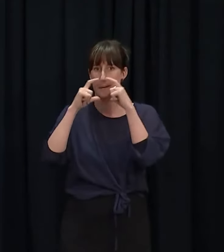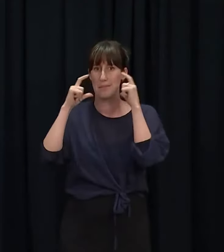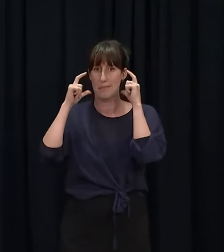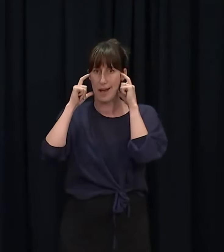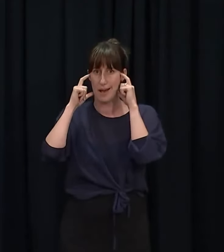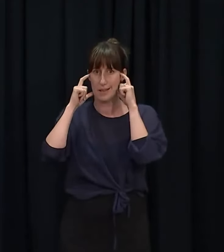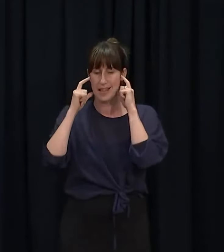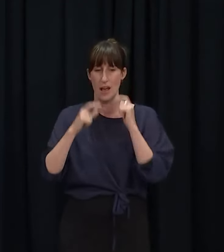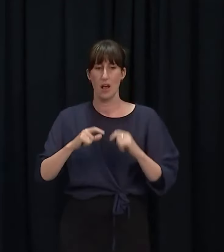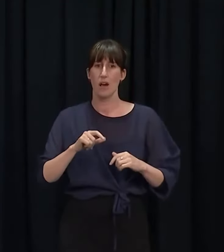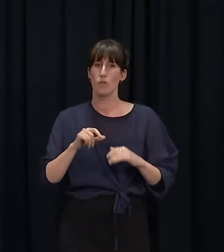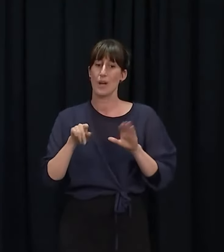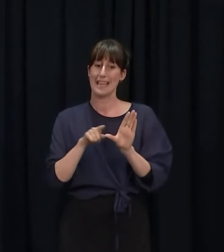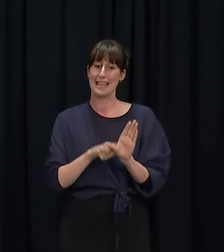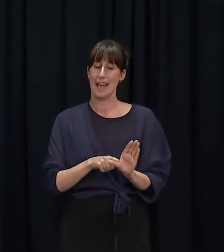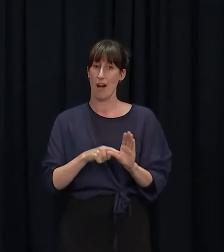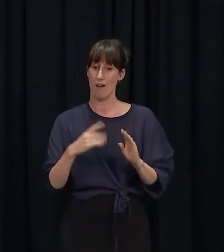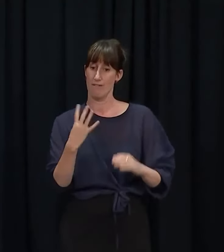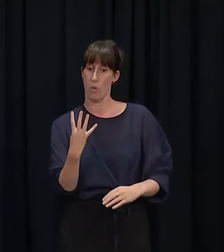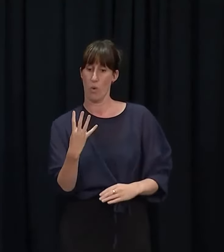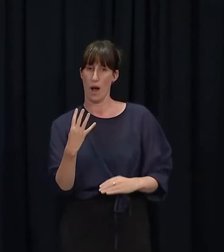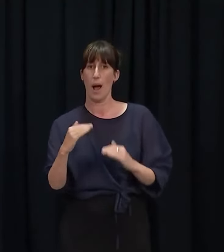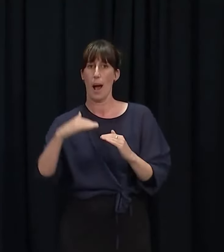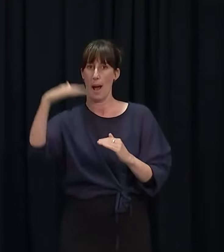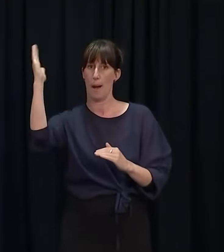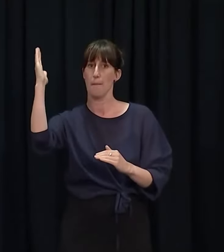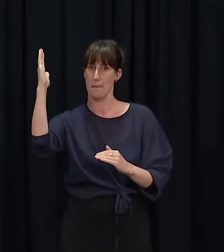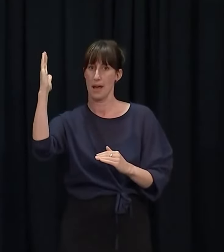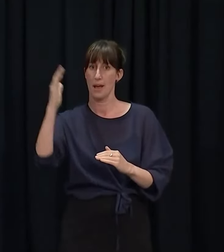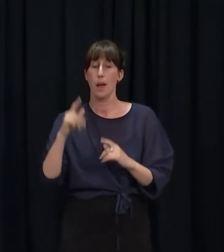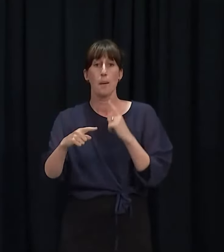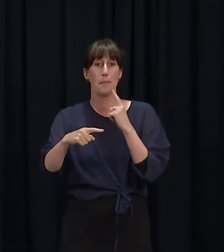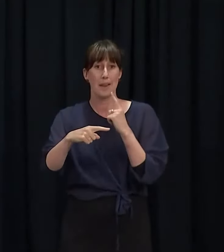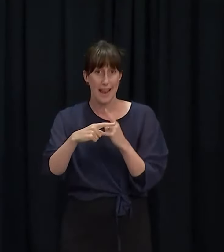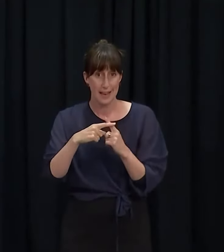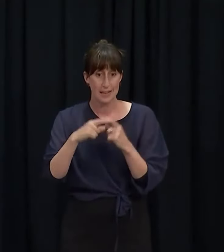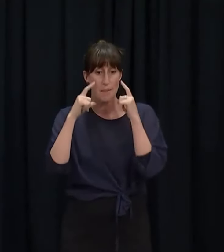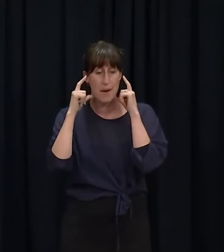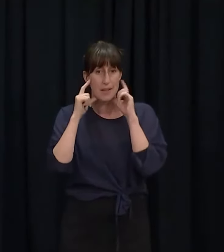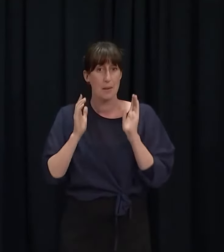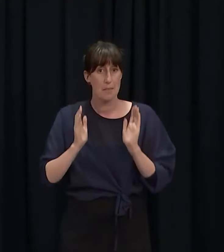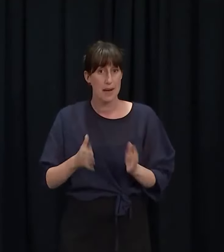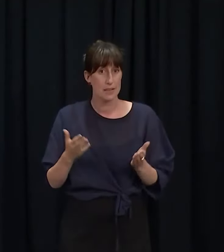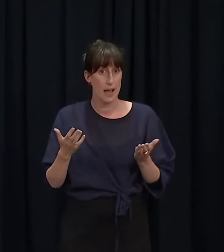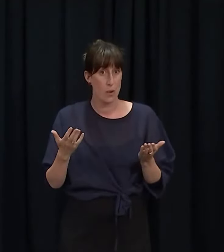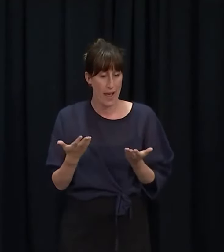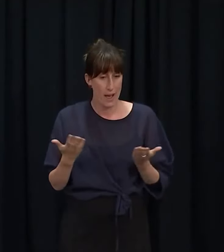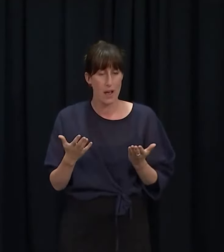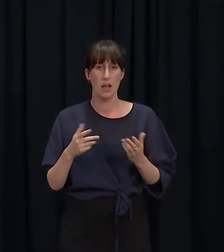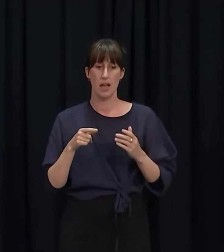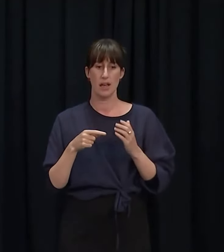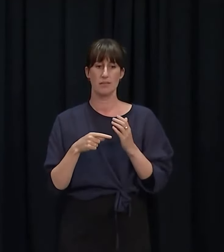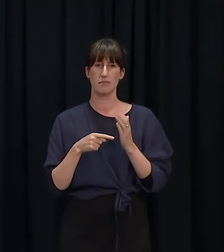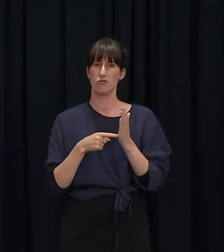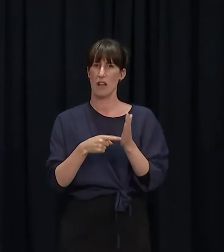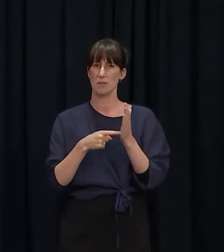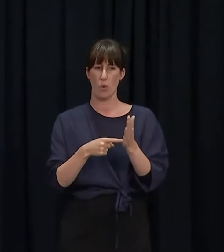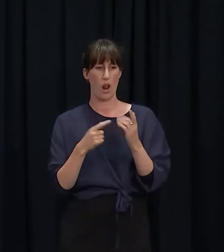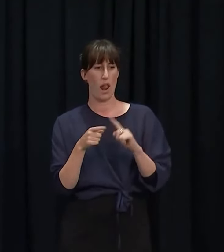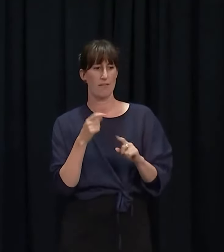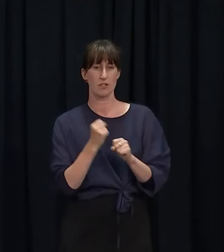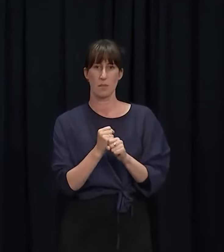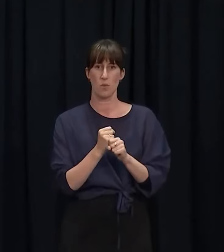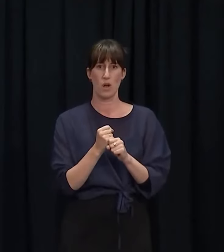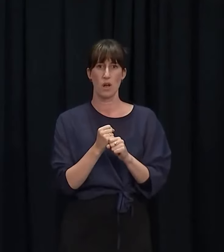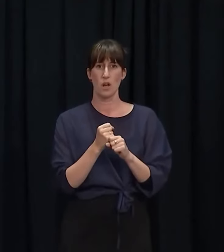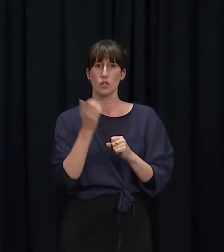mask on Ministry of Education funded school transport services and public transport. I know